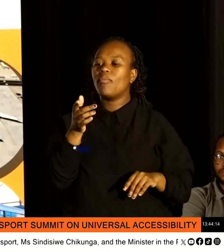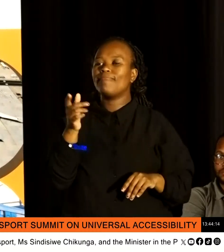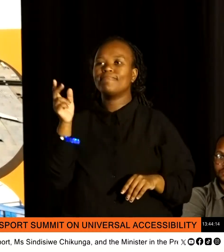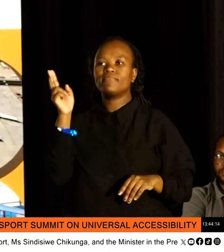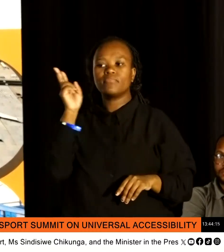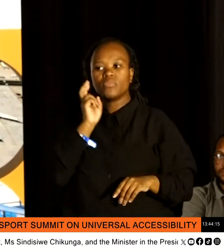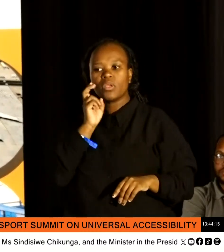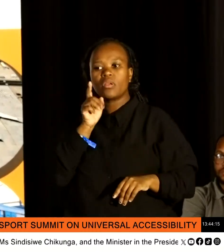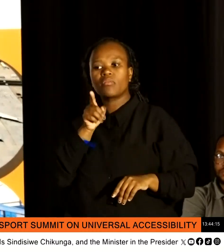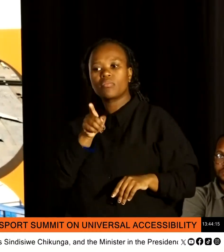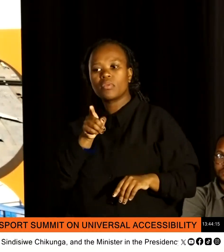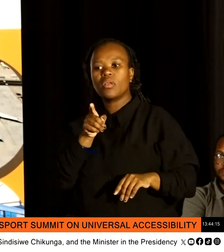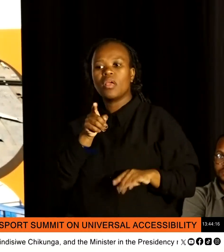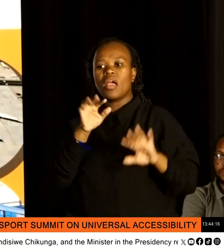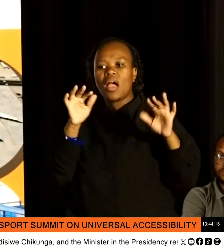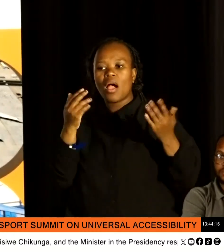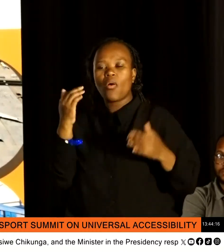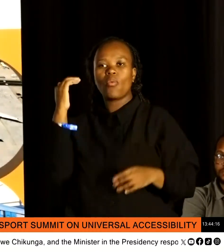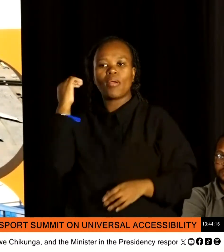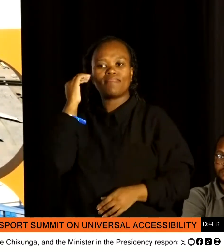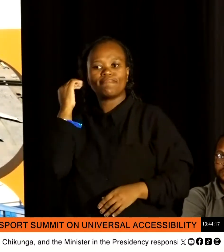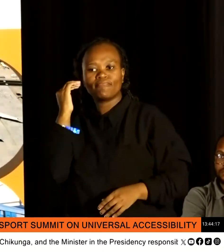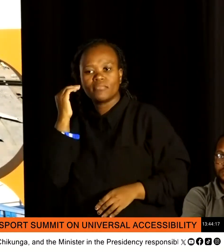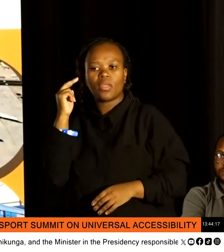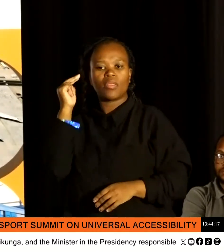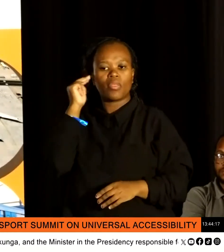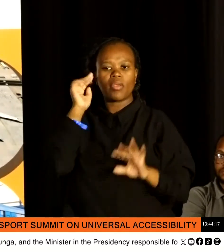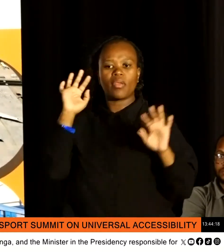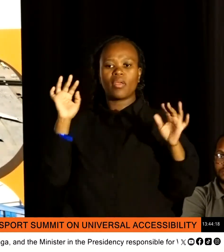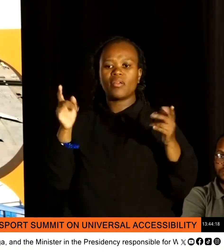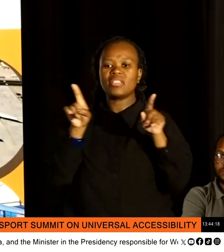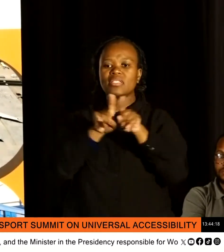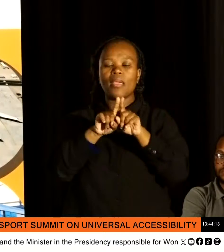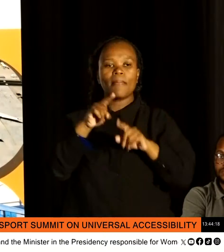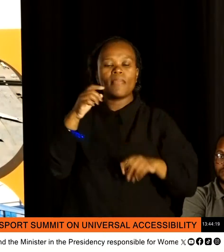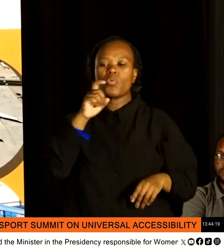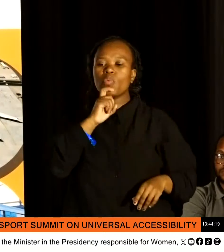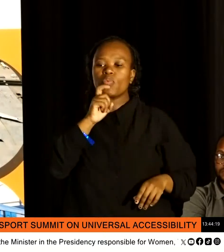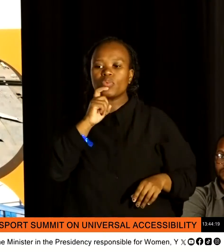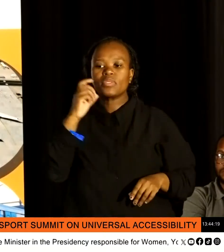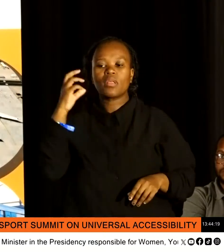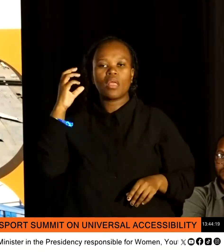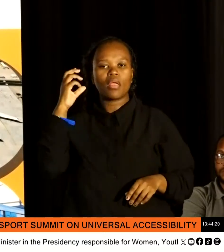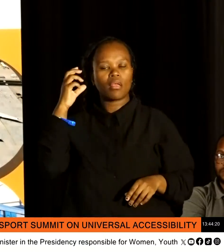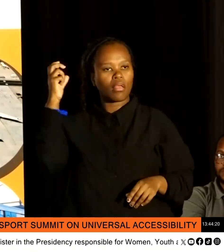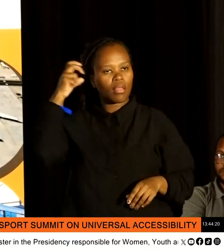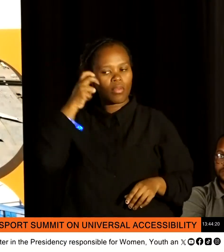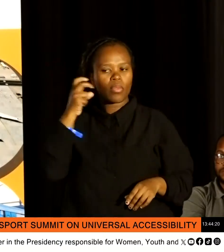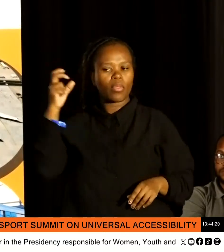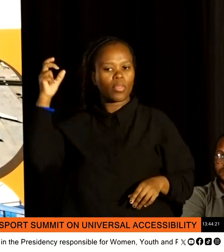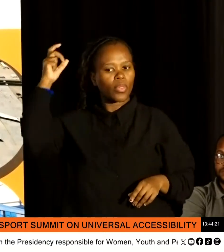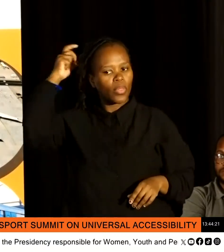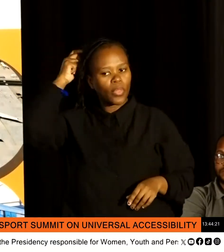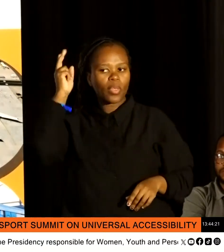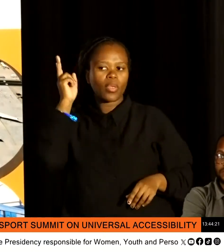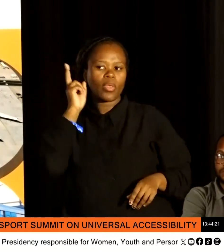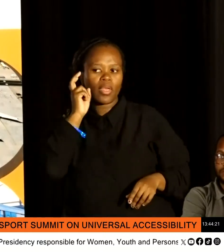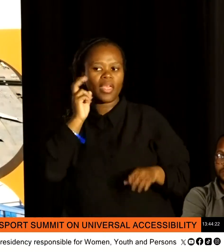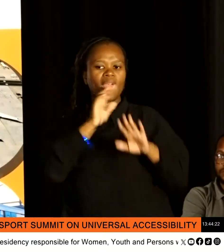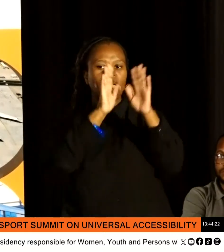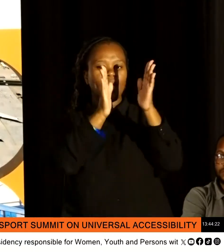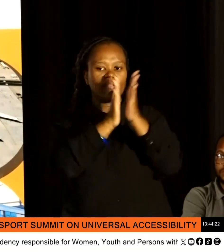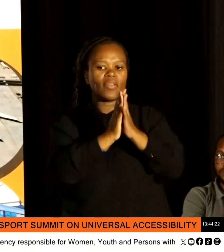with hearing impairments and using aids and cochlear implants to wirelessly receive audio signals directly to